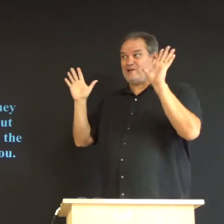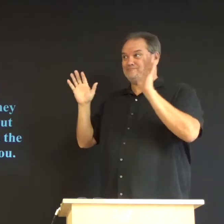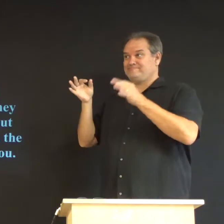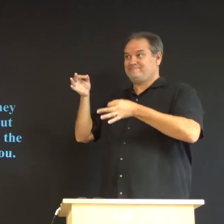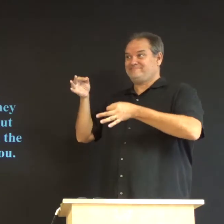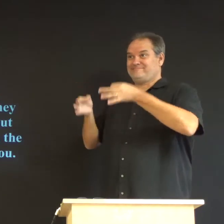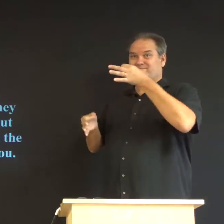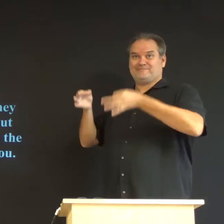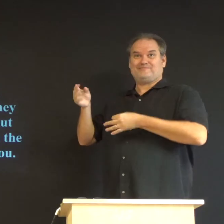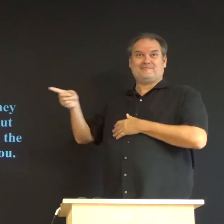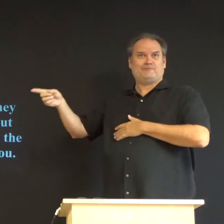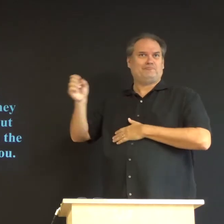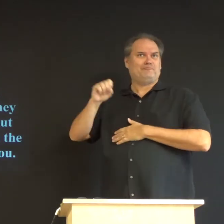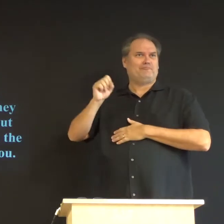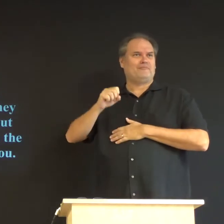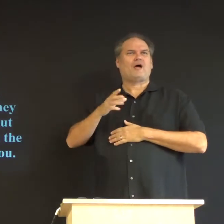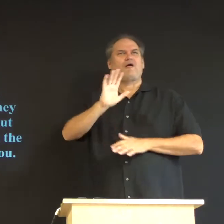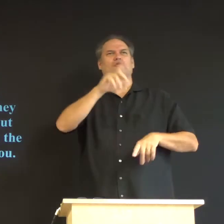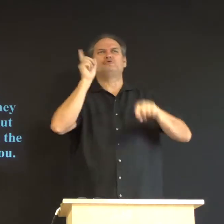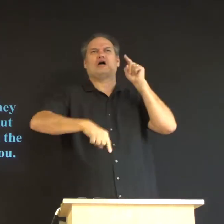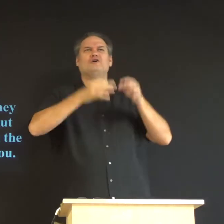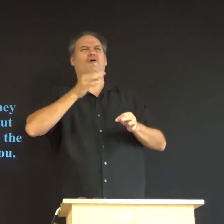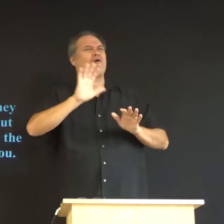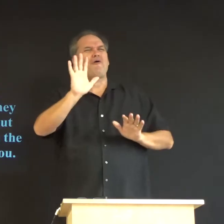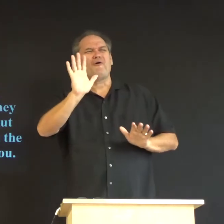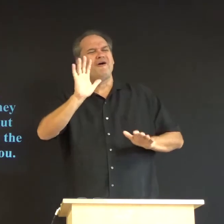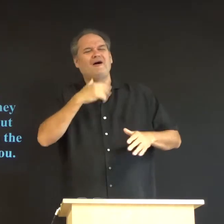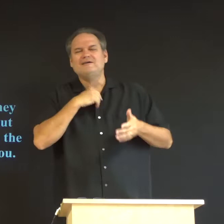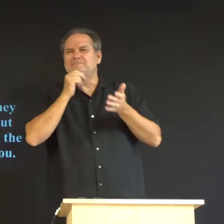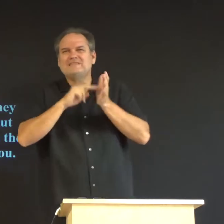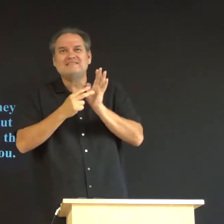Because they know. Because the light judges them.